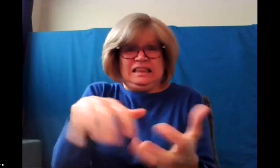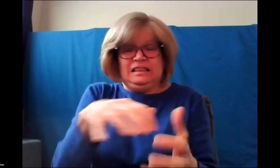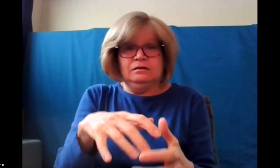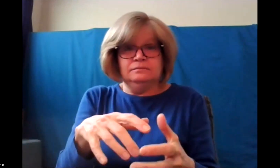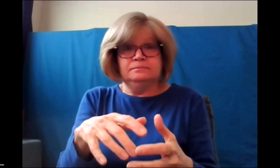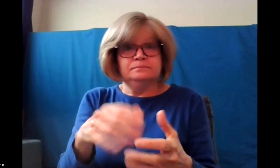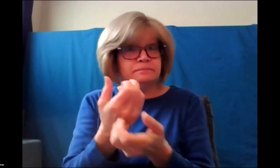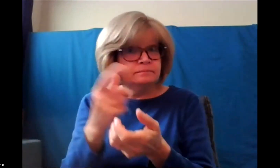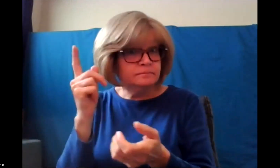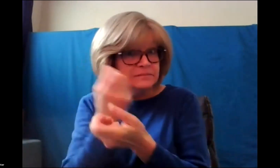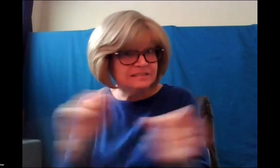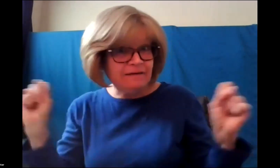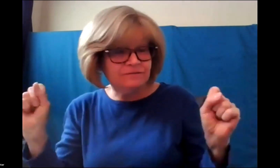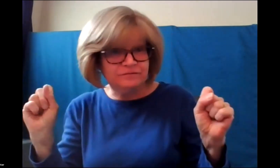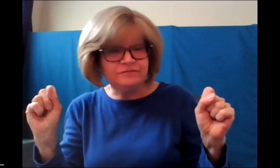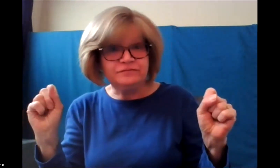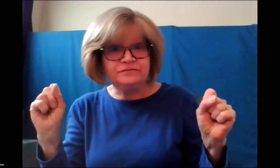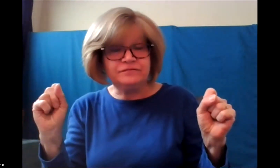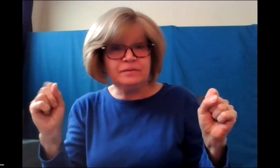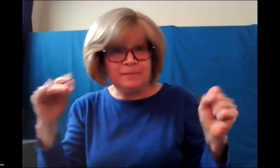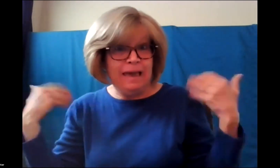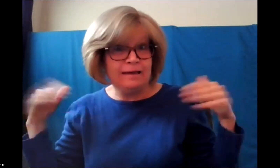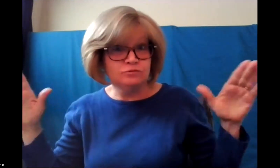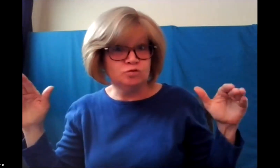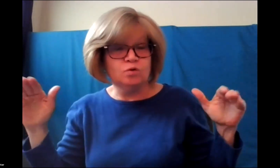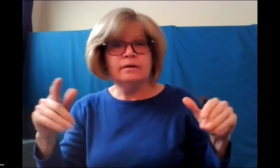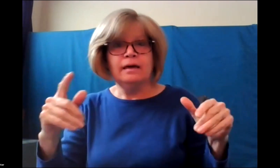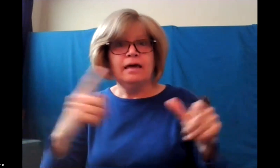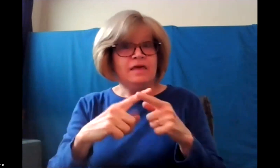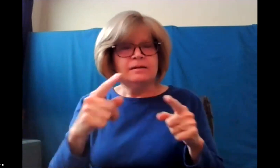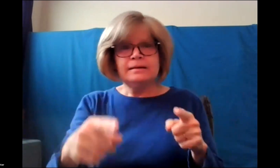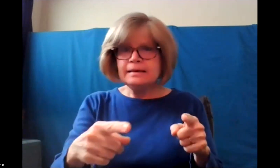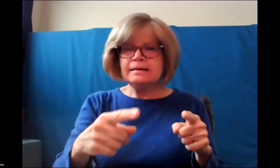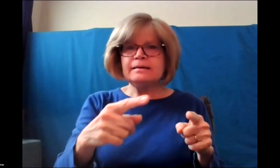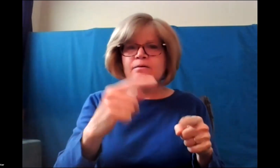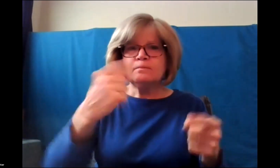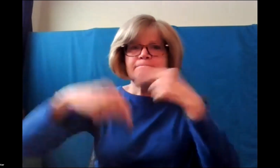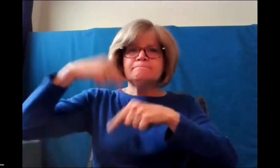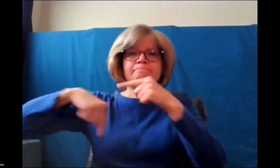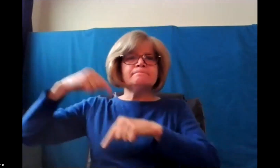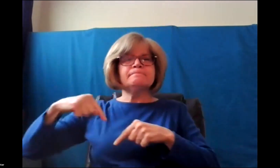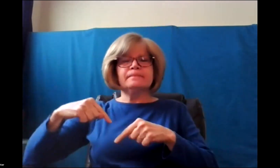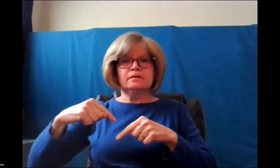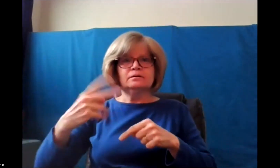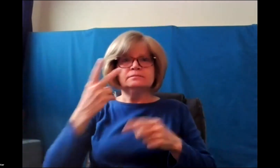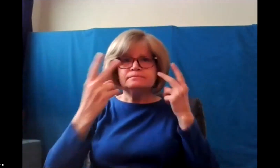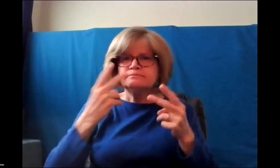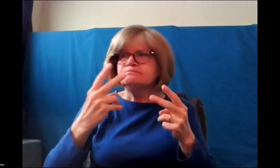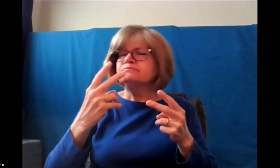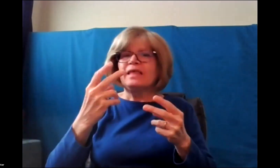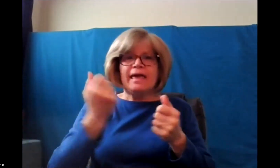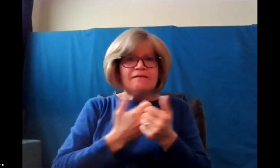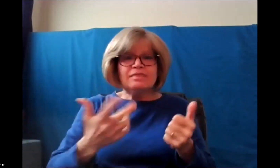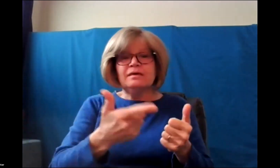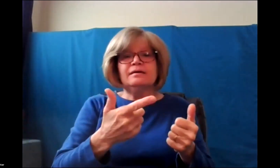was saved, and he lived to recall all of the things he had done to make so many